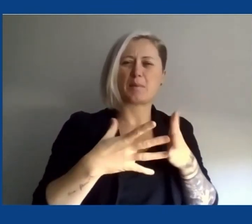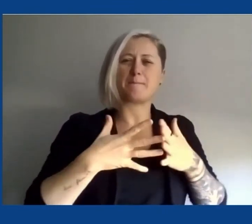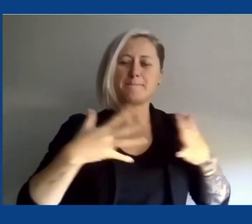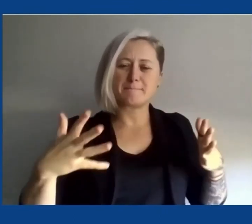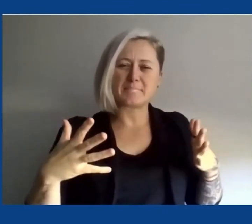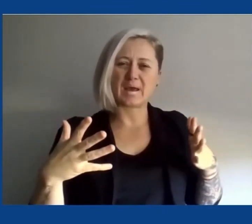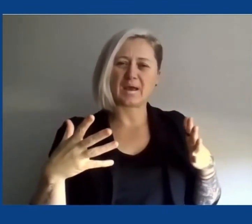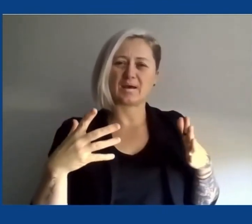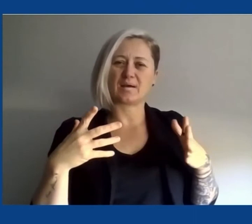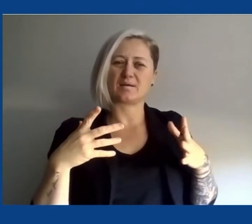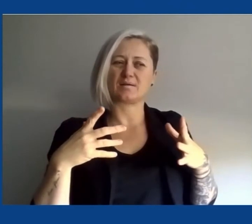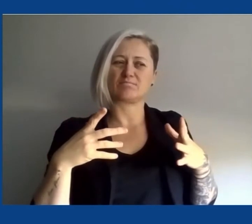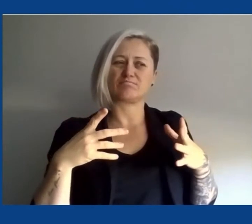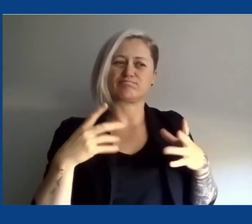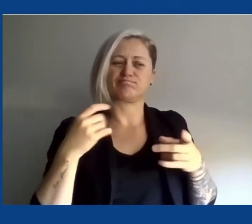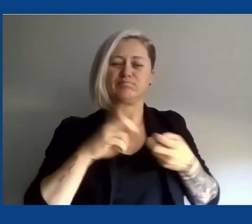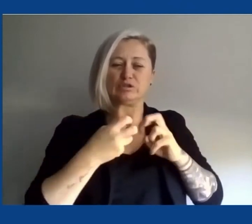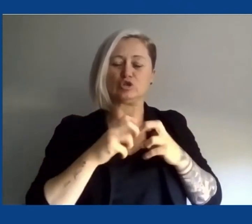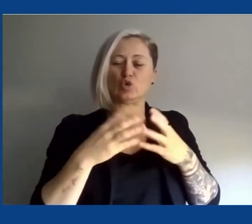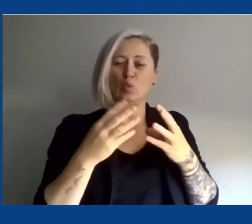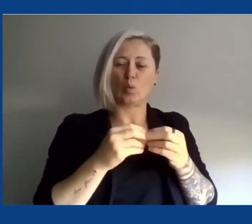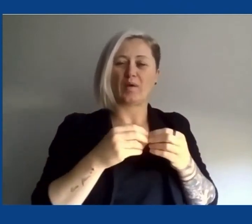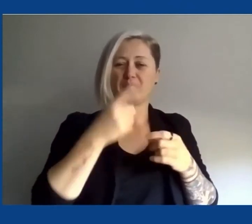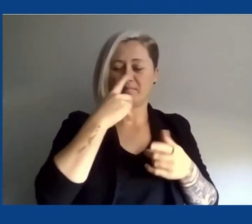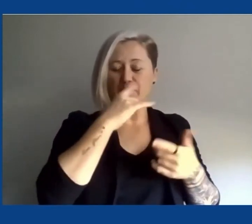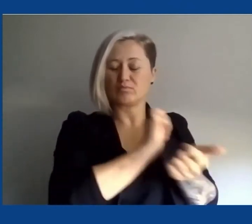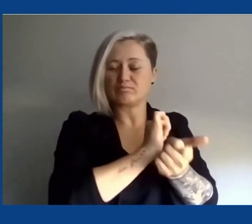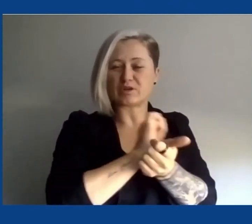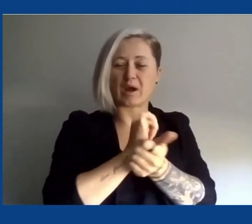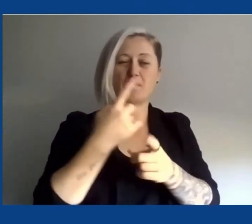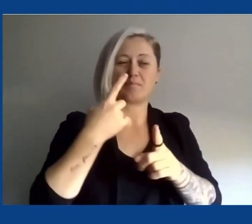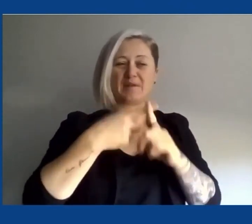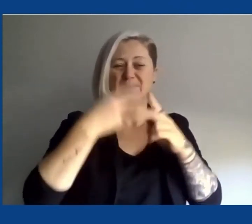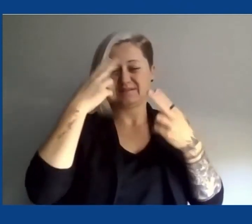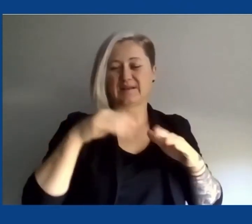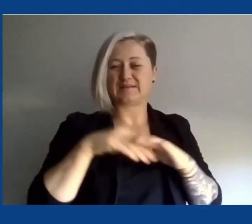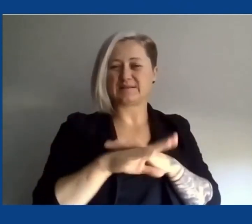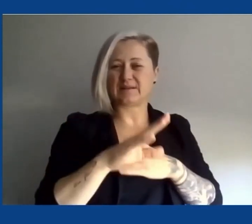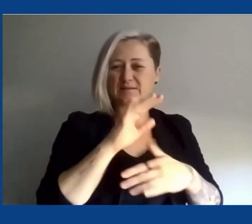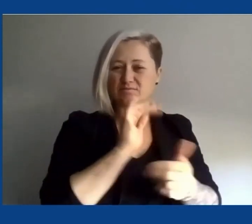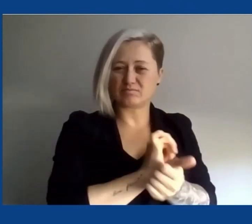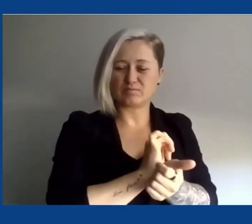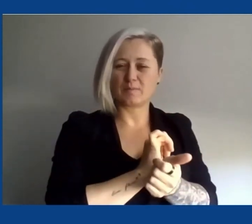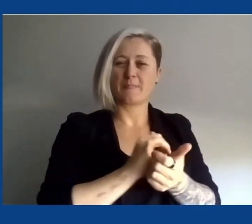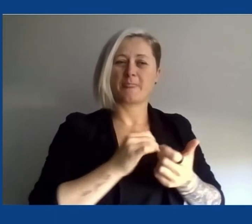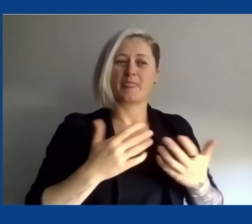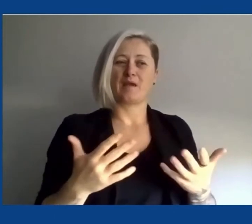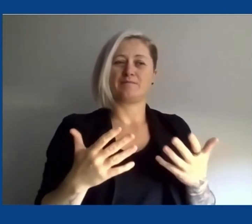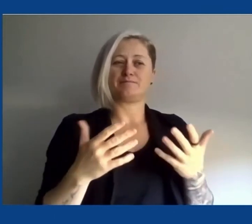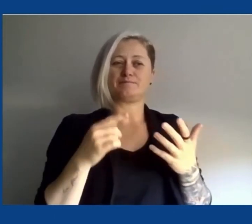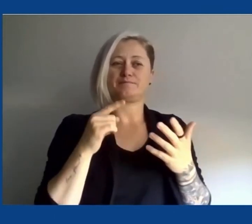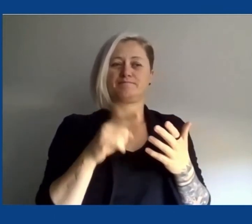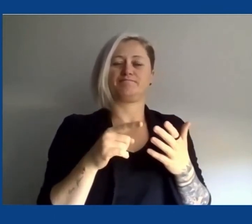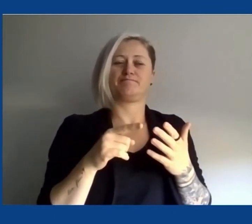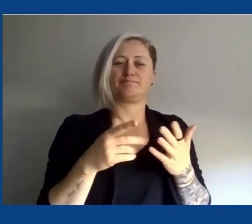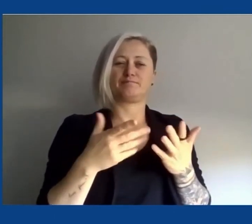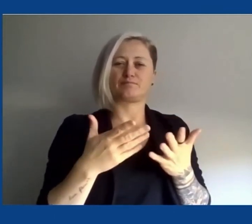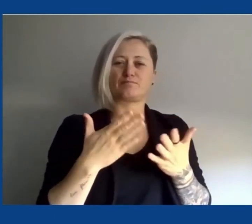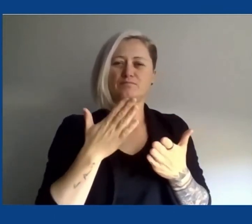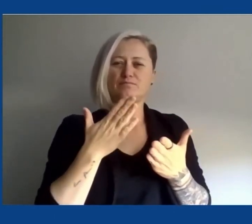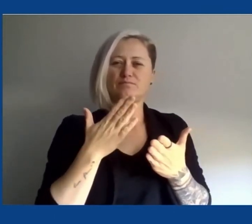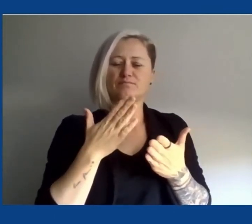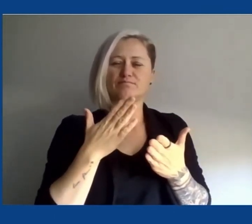of incarceration and deaths in custody, explaining that it is institutionalized and